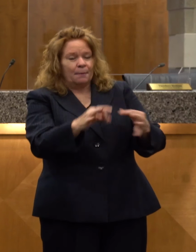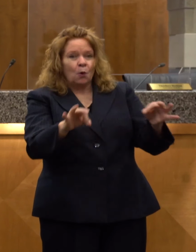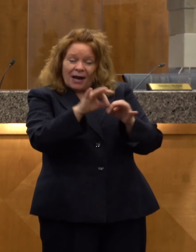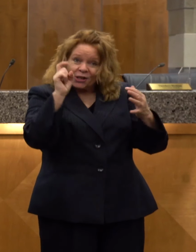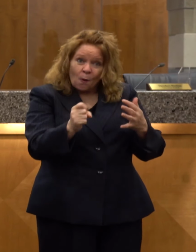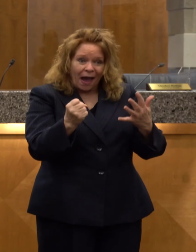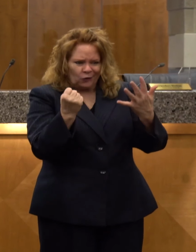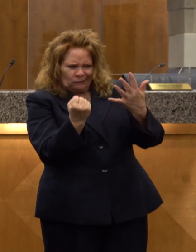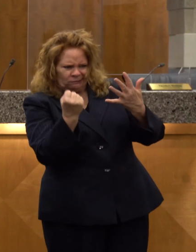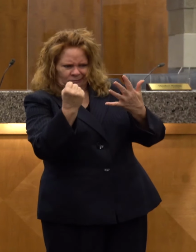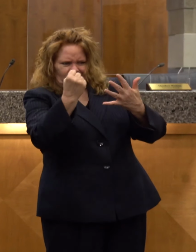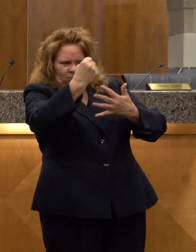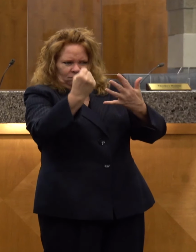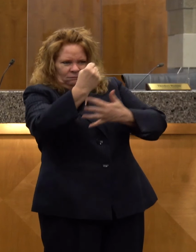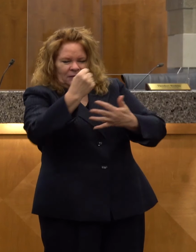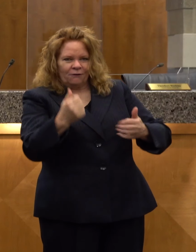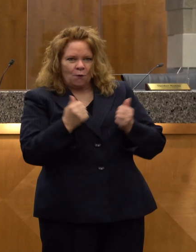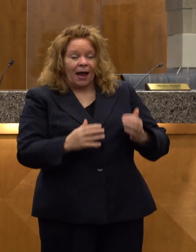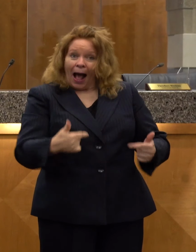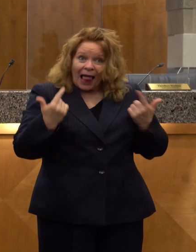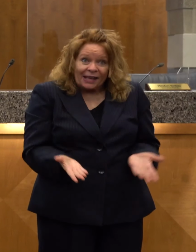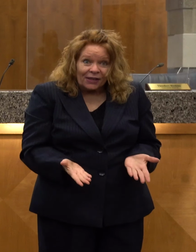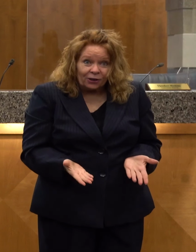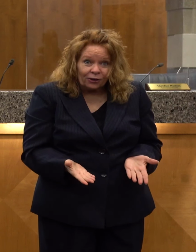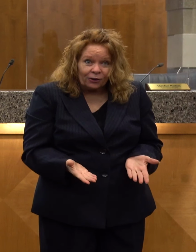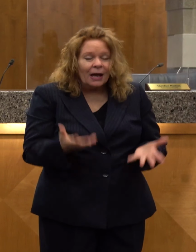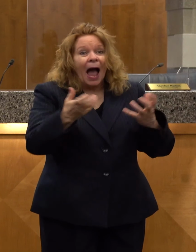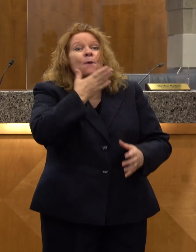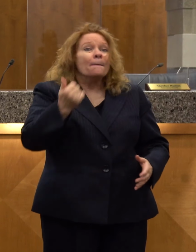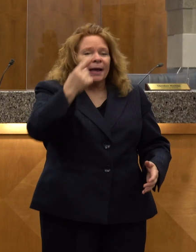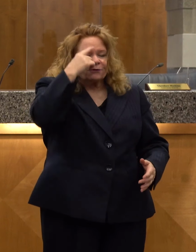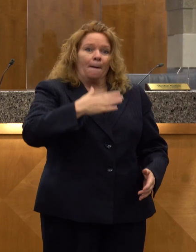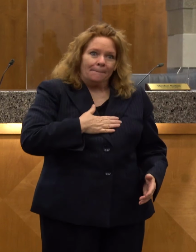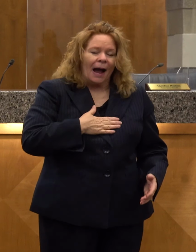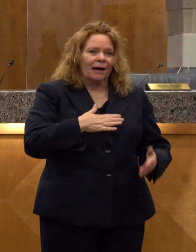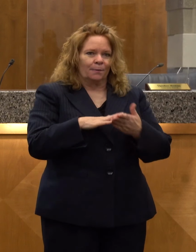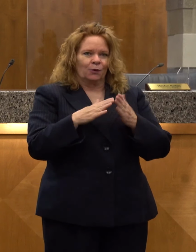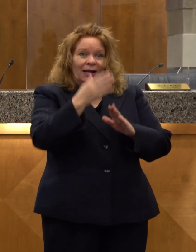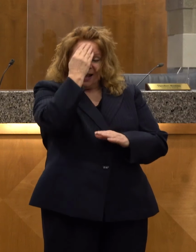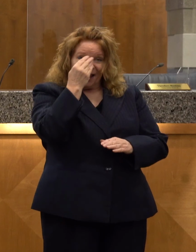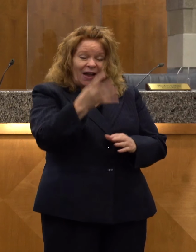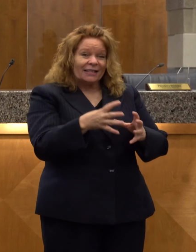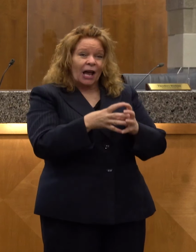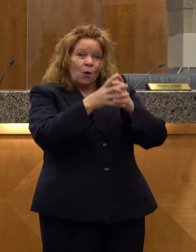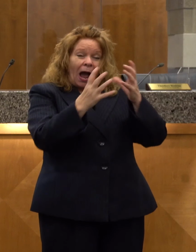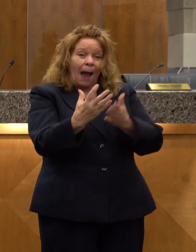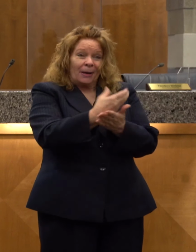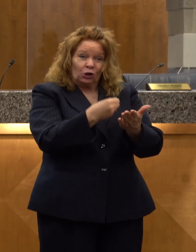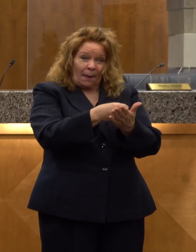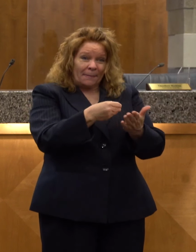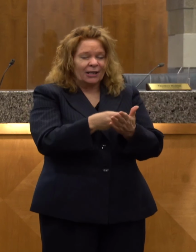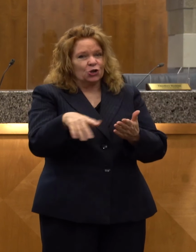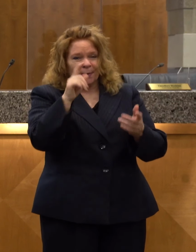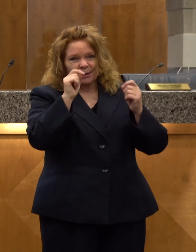prioritize for the resident. I live here, okay? I want the best for my community. If I tell you how much I make being the mayor of Berkeley, you'd be